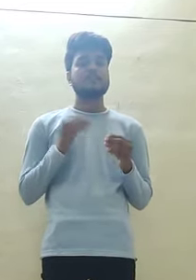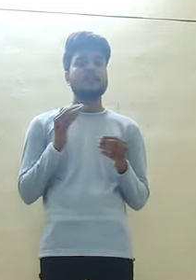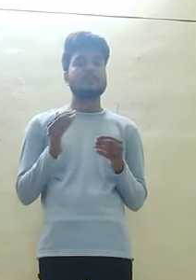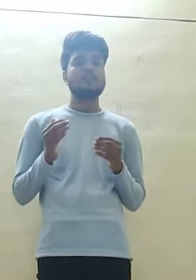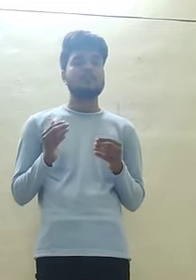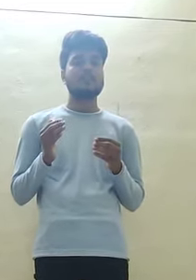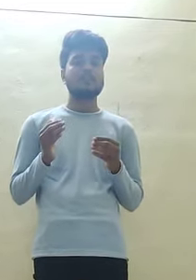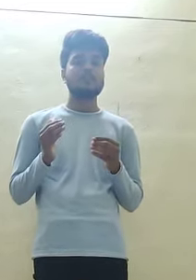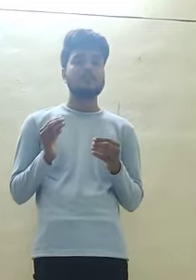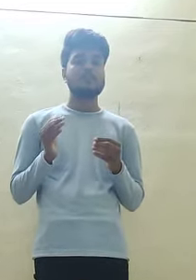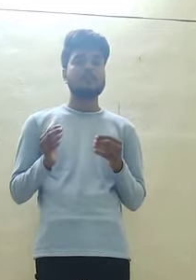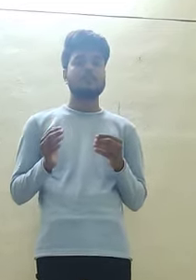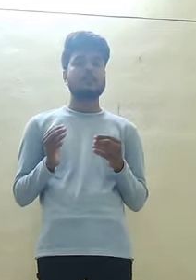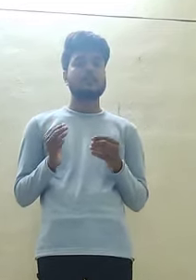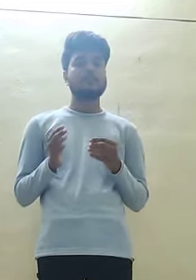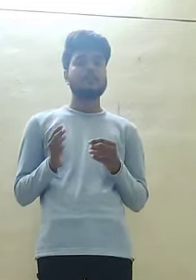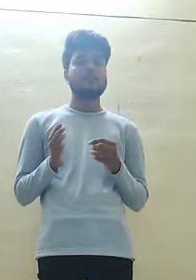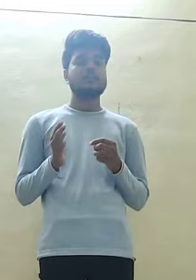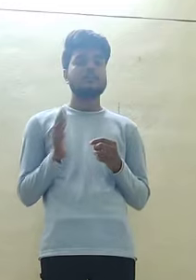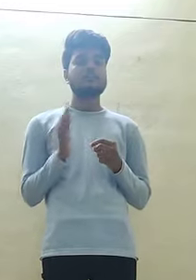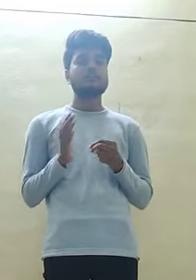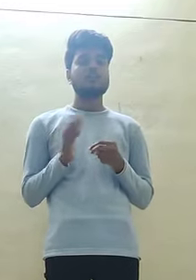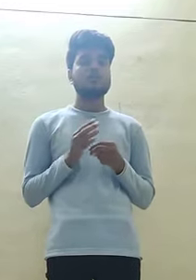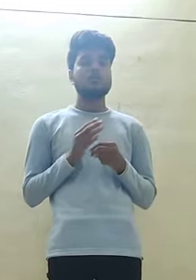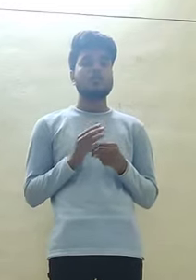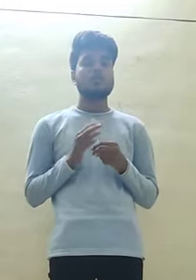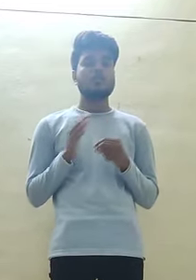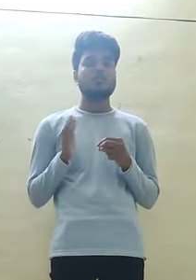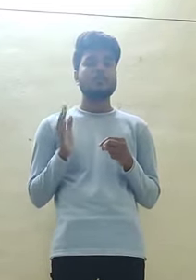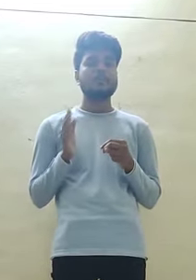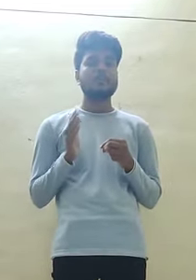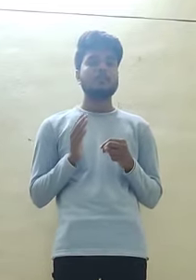type of the value written within the code block or void